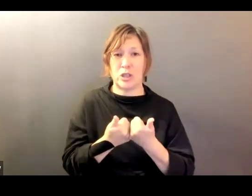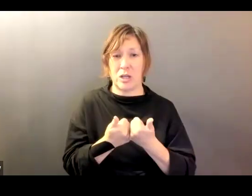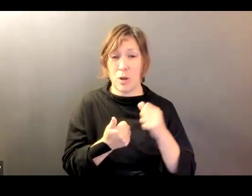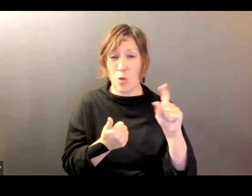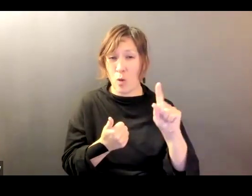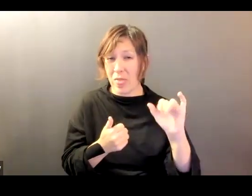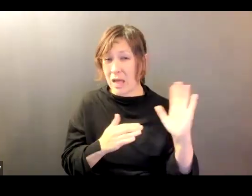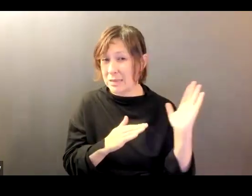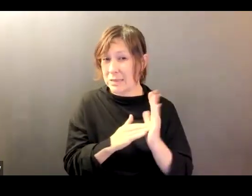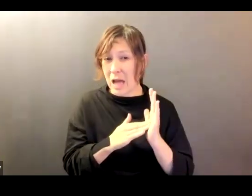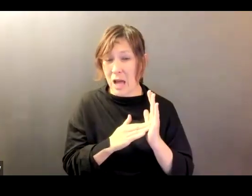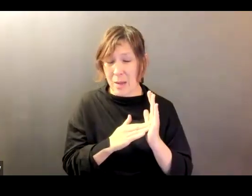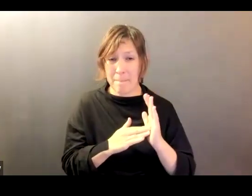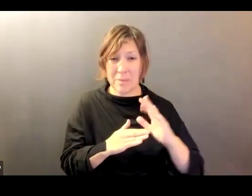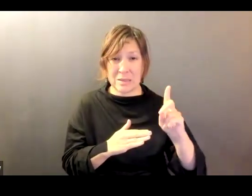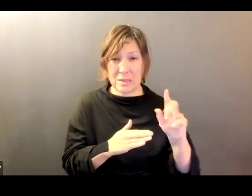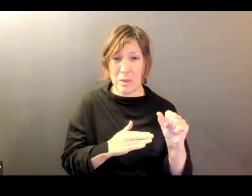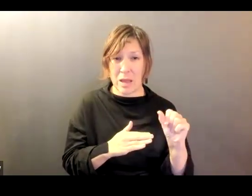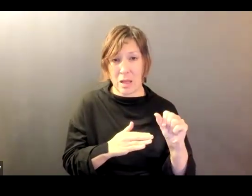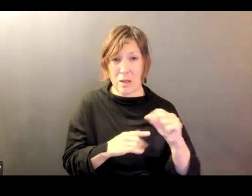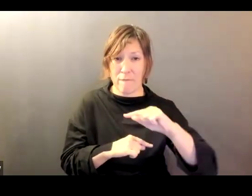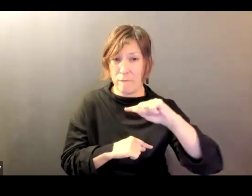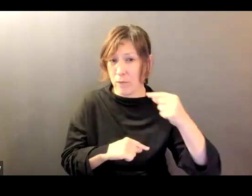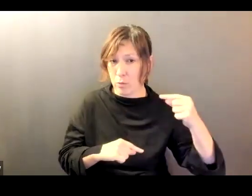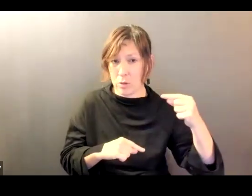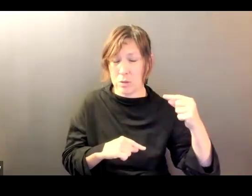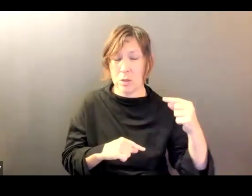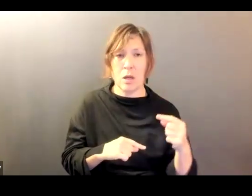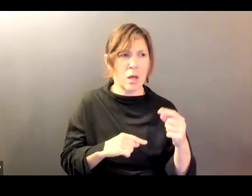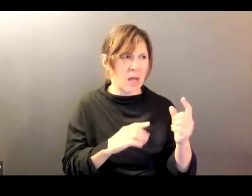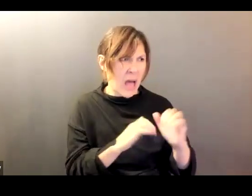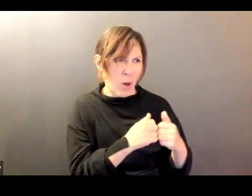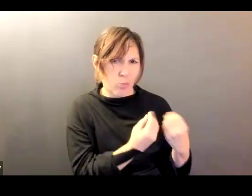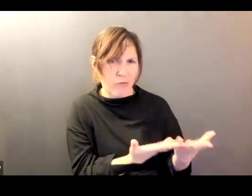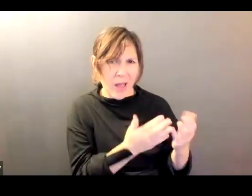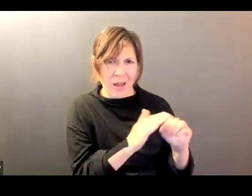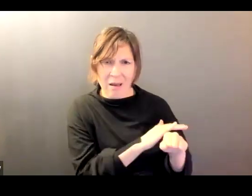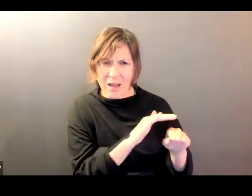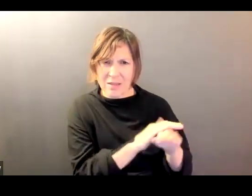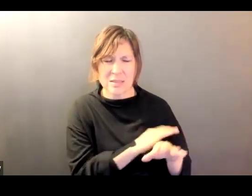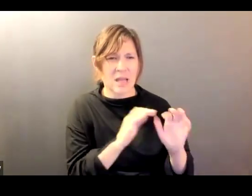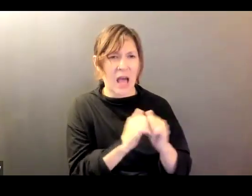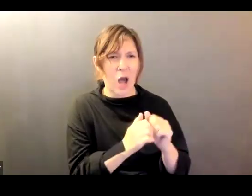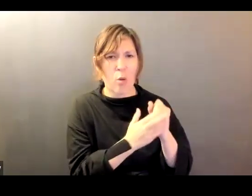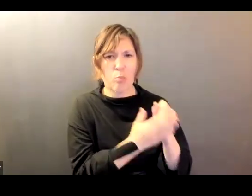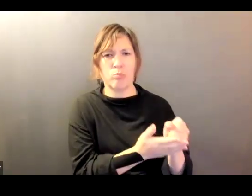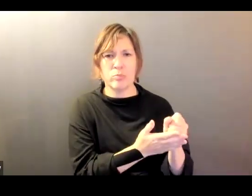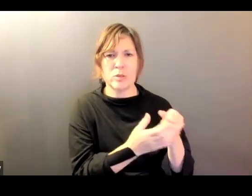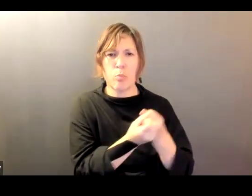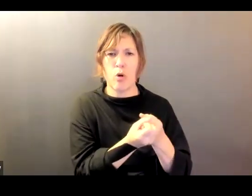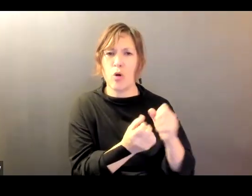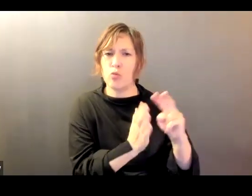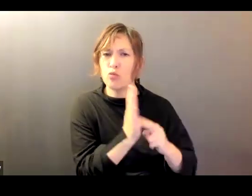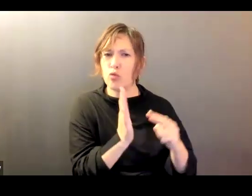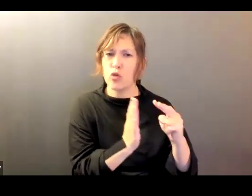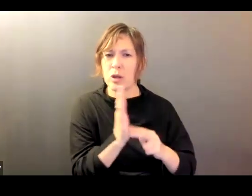disability. What are we doing in terms of services, also in terms of access, and also in terms of reading intervention? So we have a strategic plan that we're working